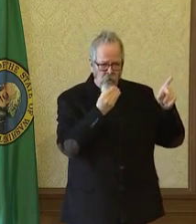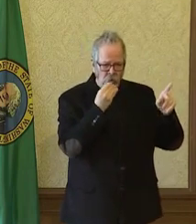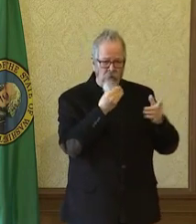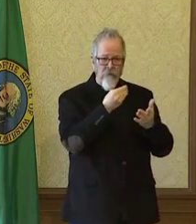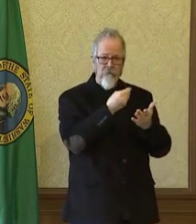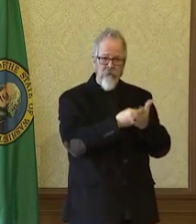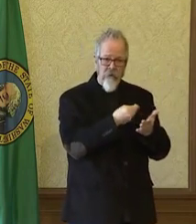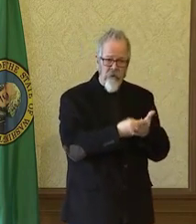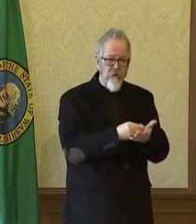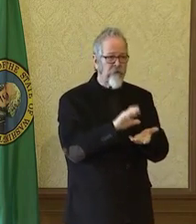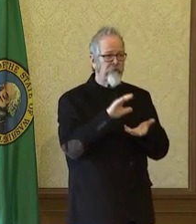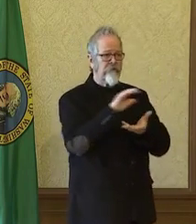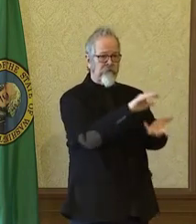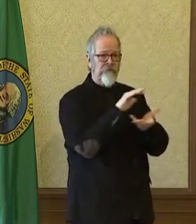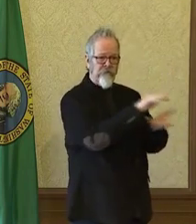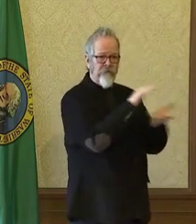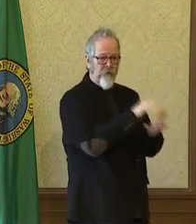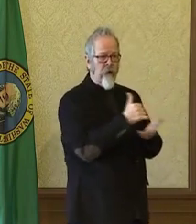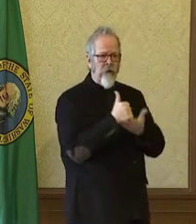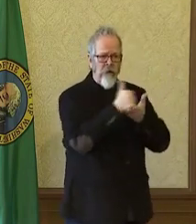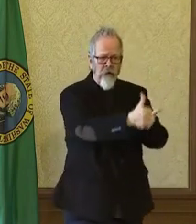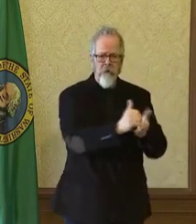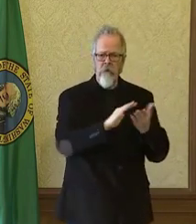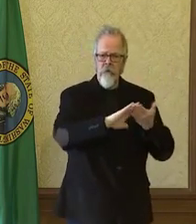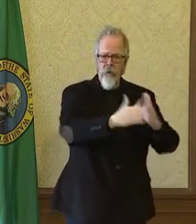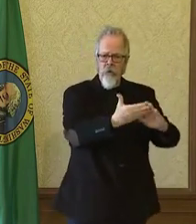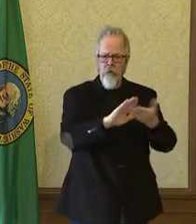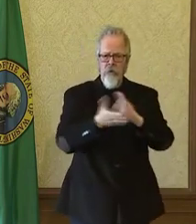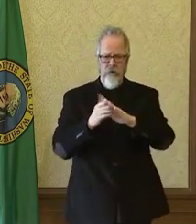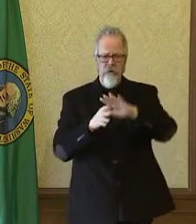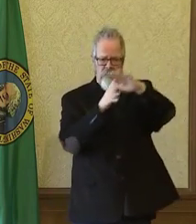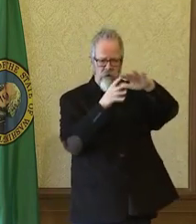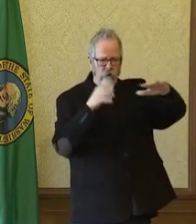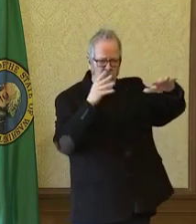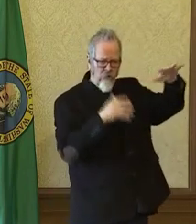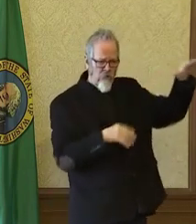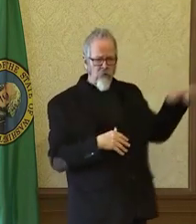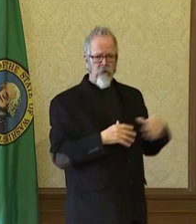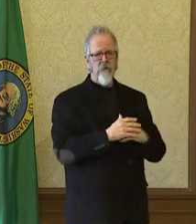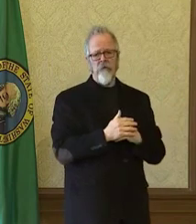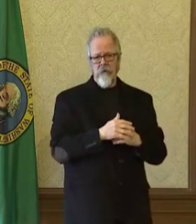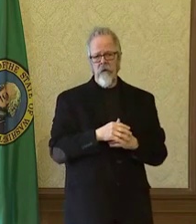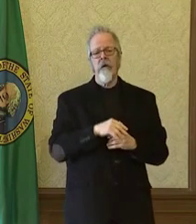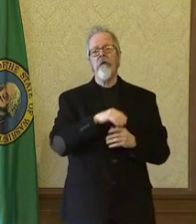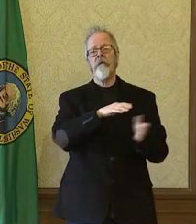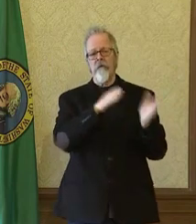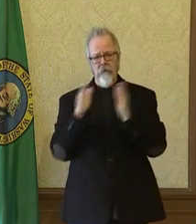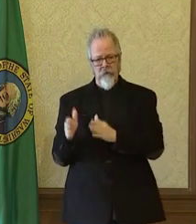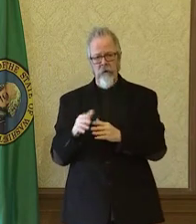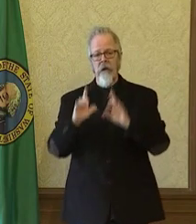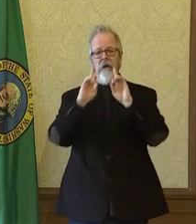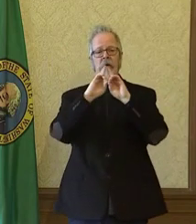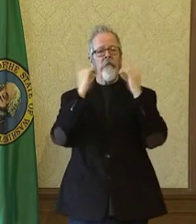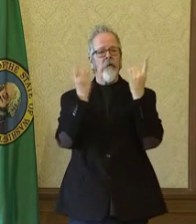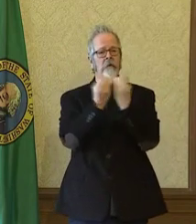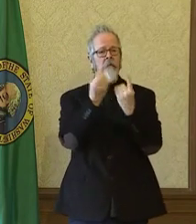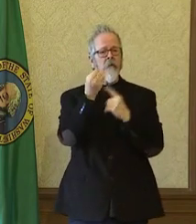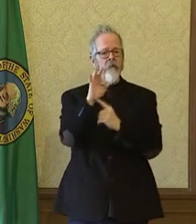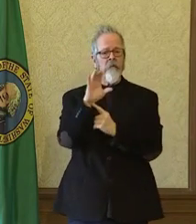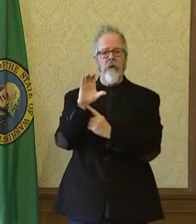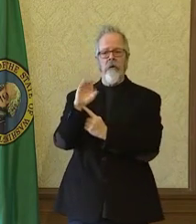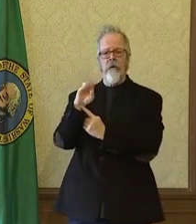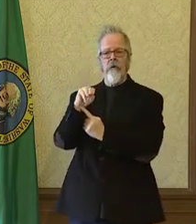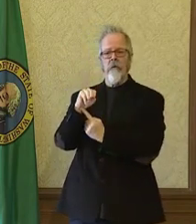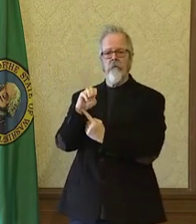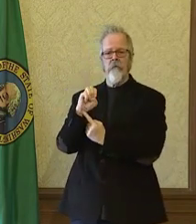Commerce to assist 29 of our federally recognized tribes, and $30 million to our Department of Health to cover